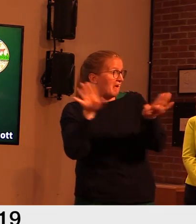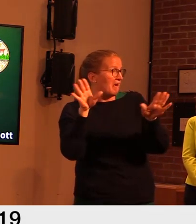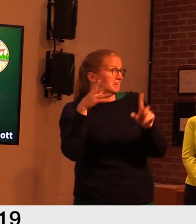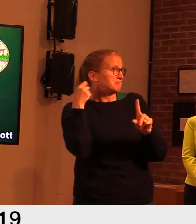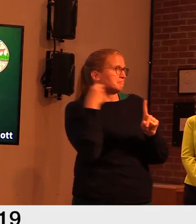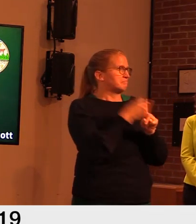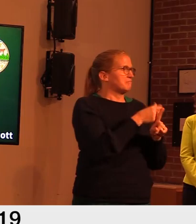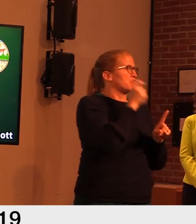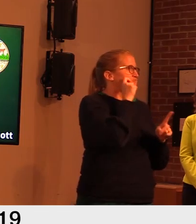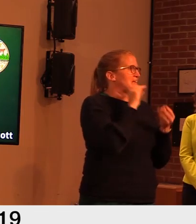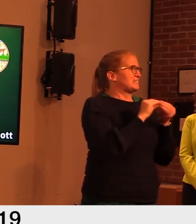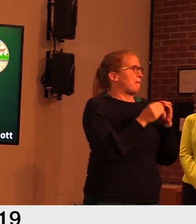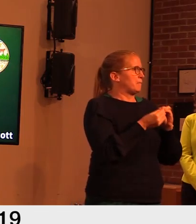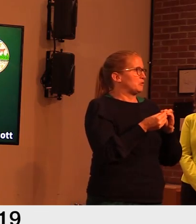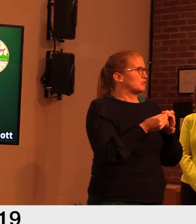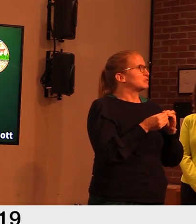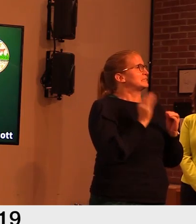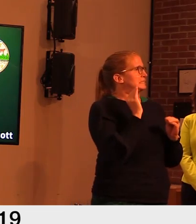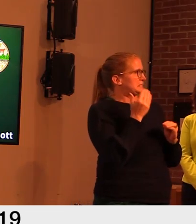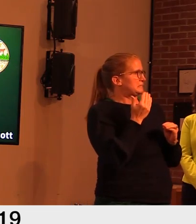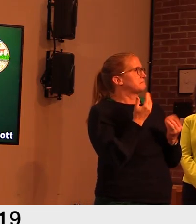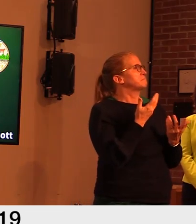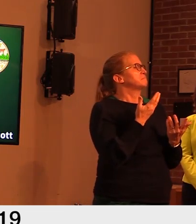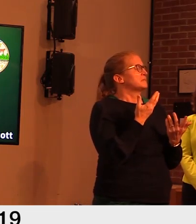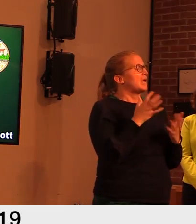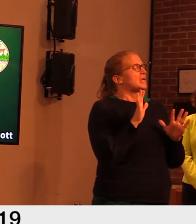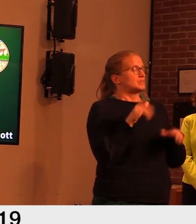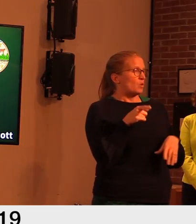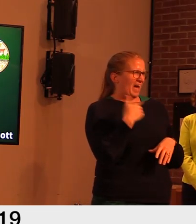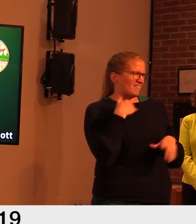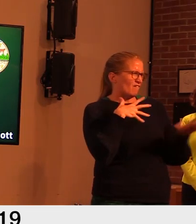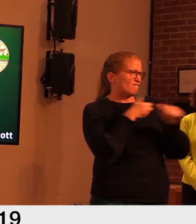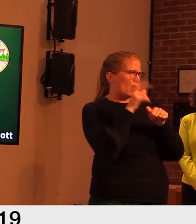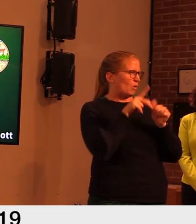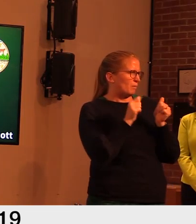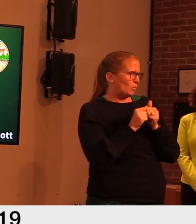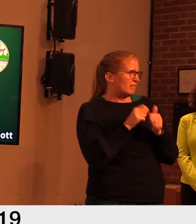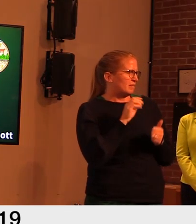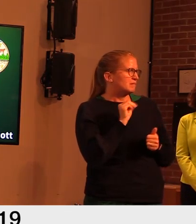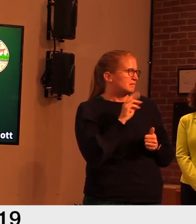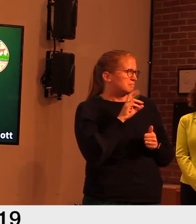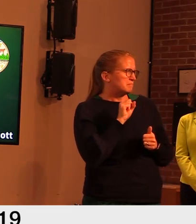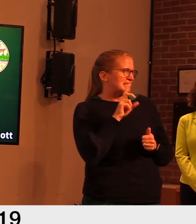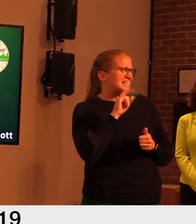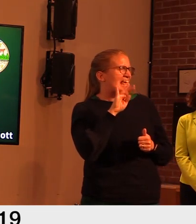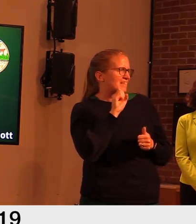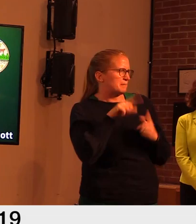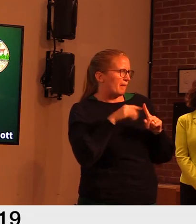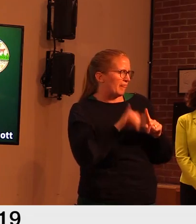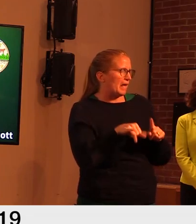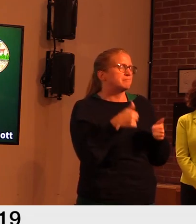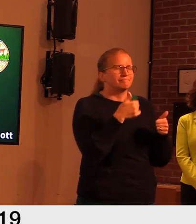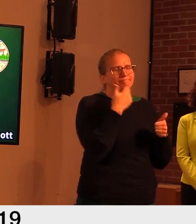its peak and then petered out, the racial disparities have become far wider.